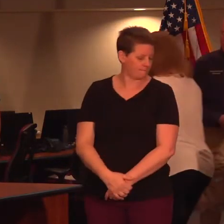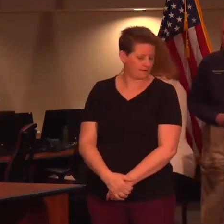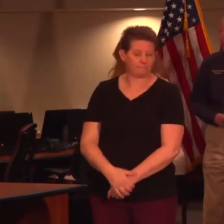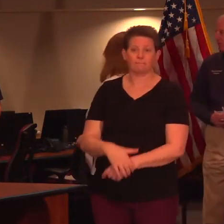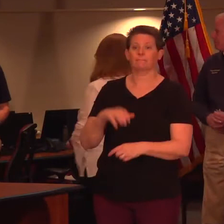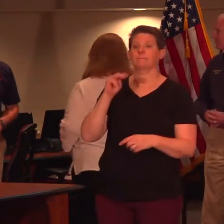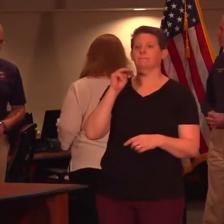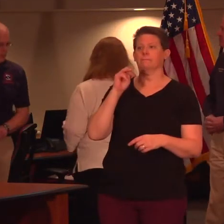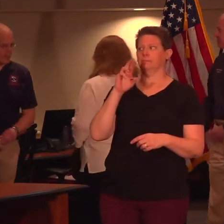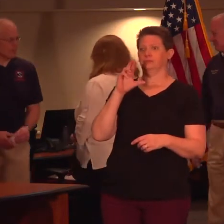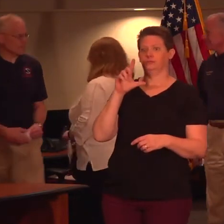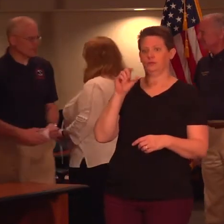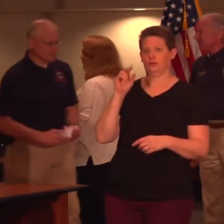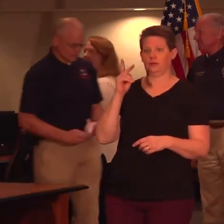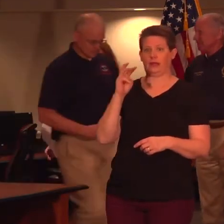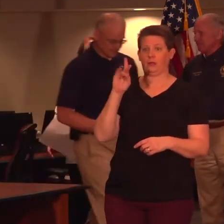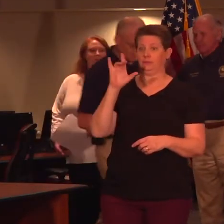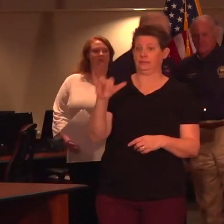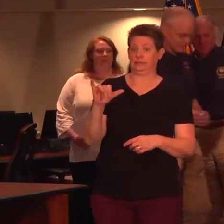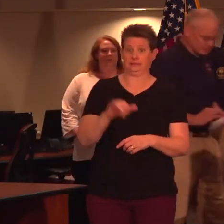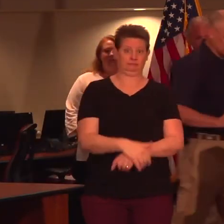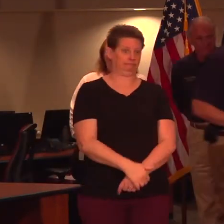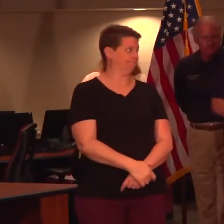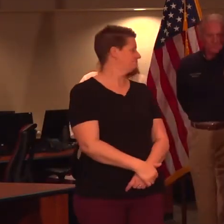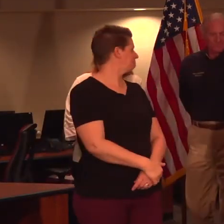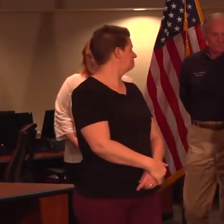Mr. Okowski. Yes, sir.